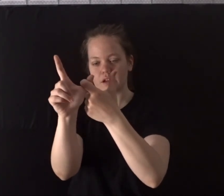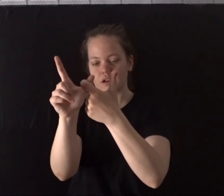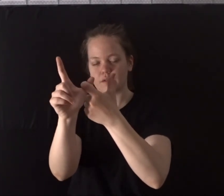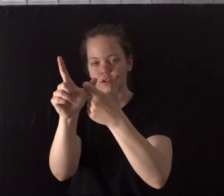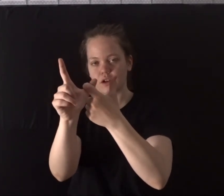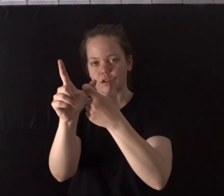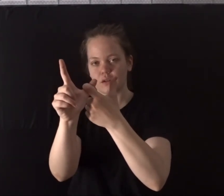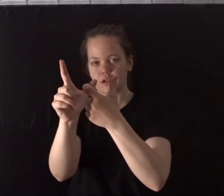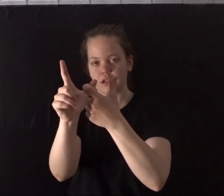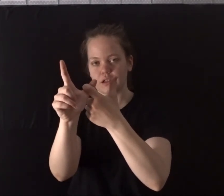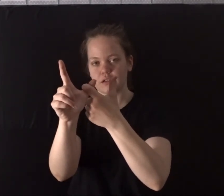of your non-dominant hand.